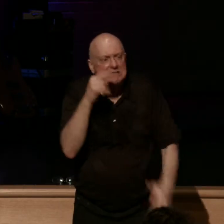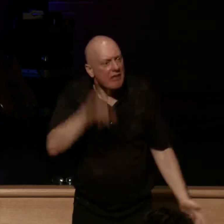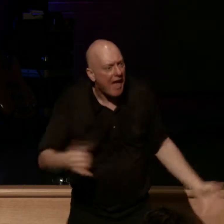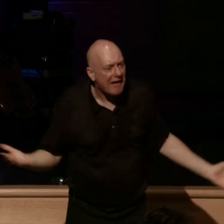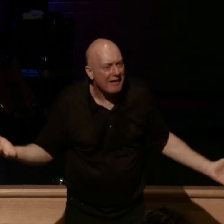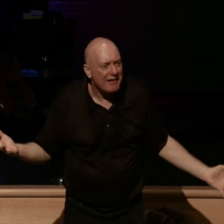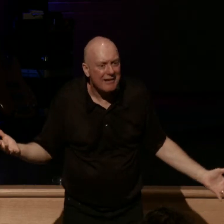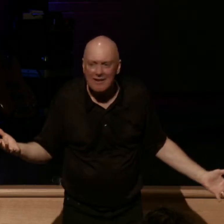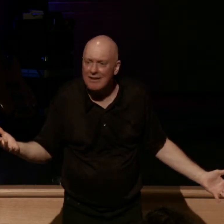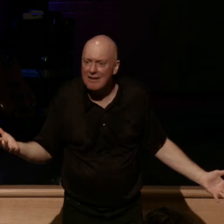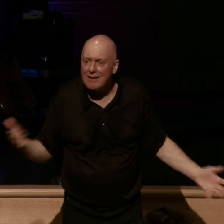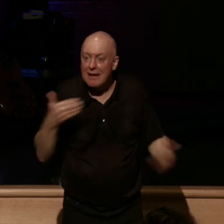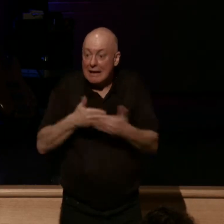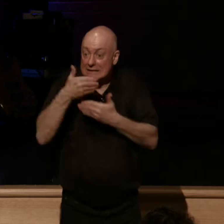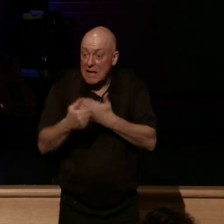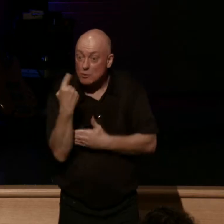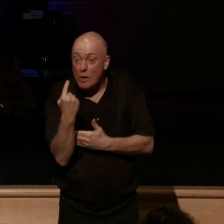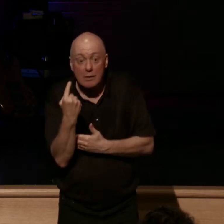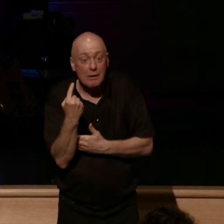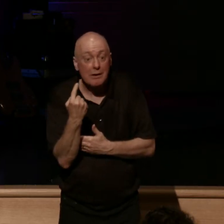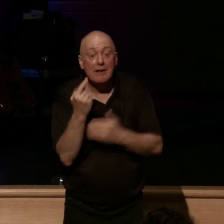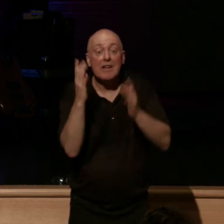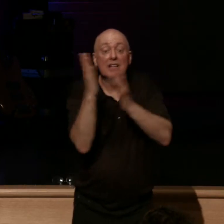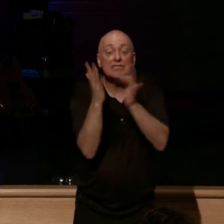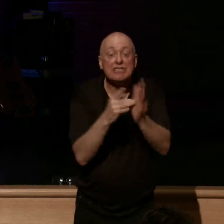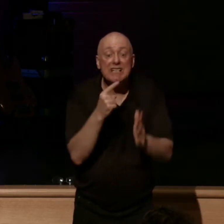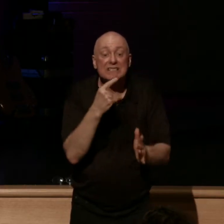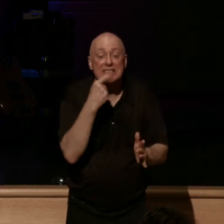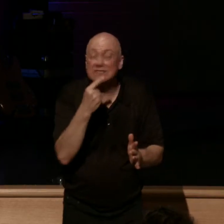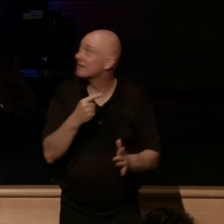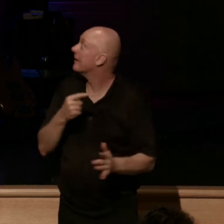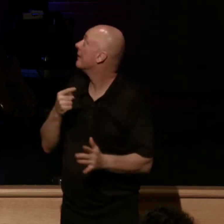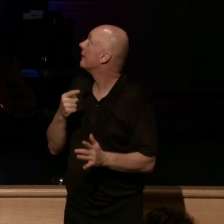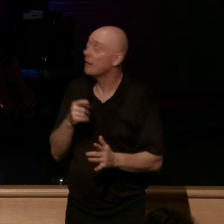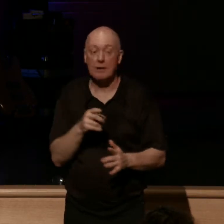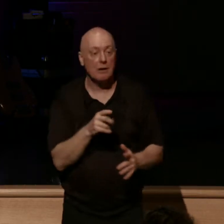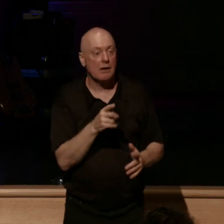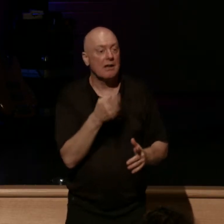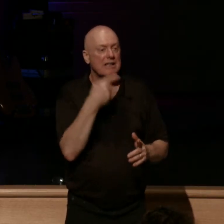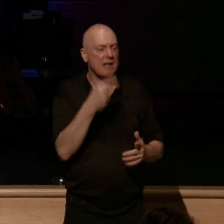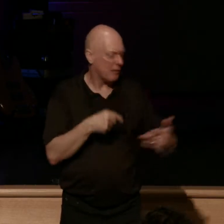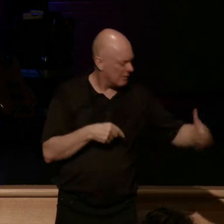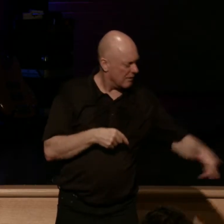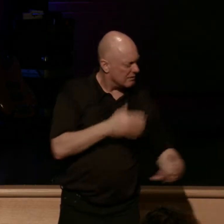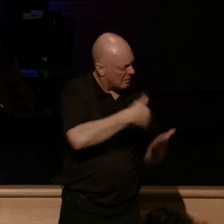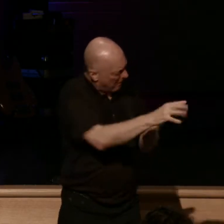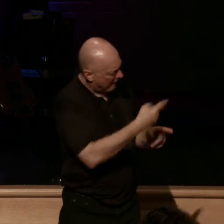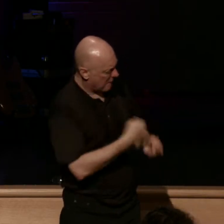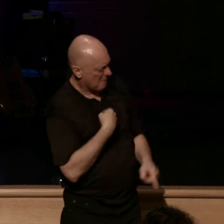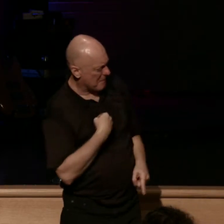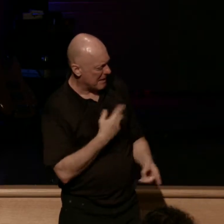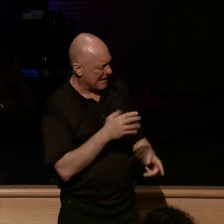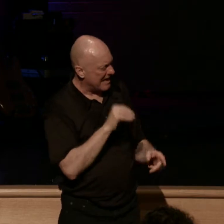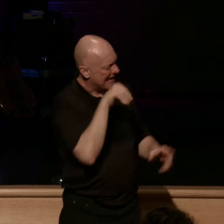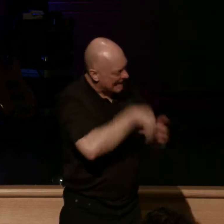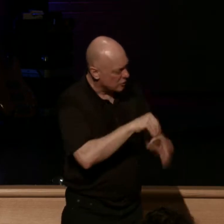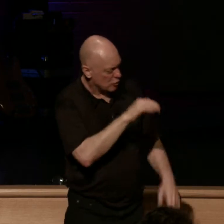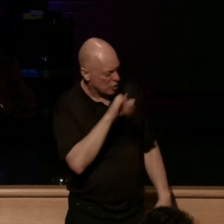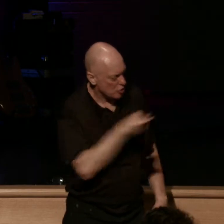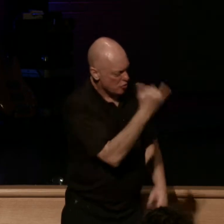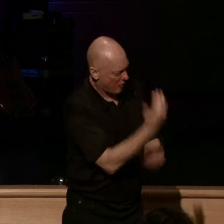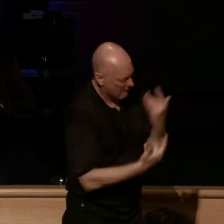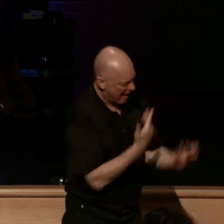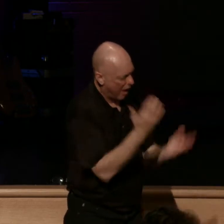this. Next one. Jesus said this. "Then he will say to those on his left, 'Depart from me, you cursed, into the eternal